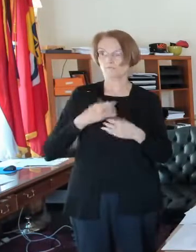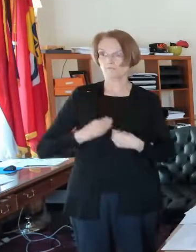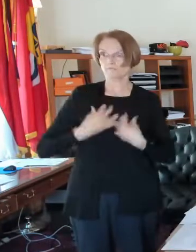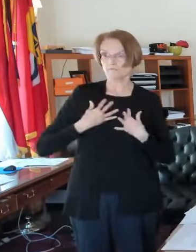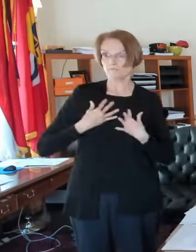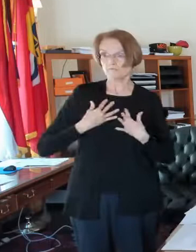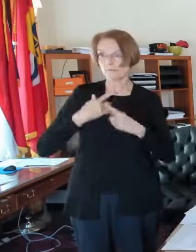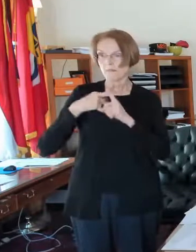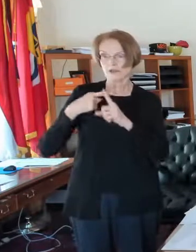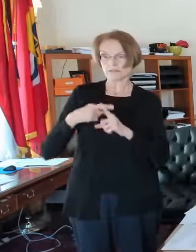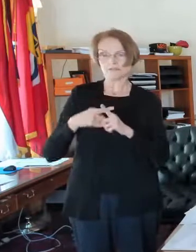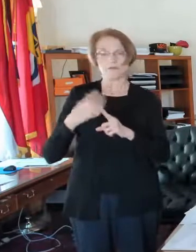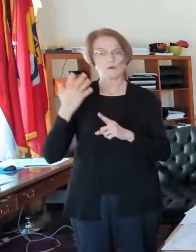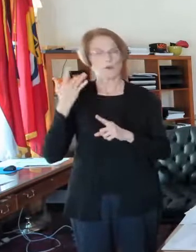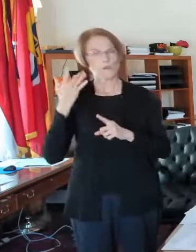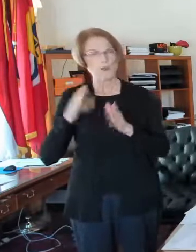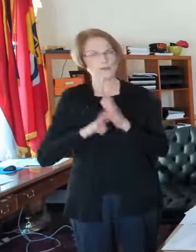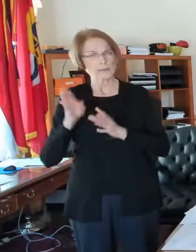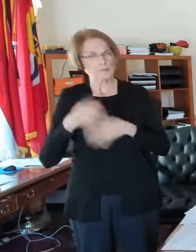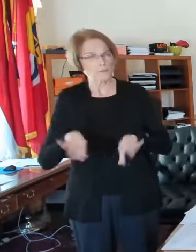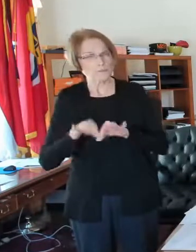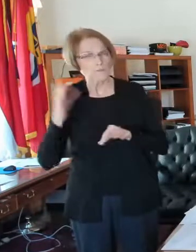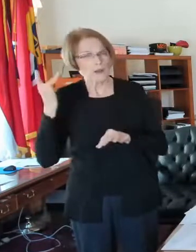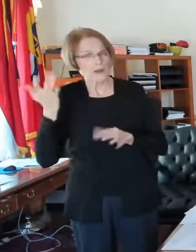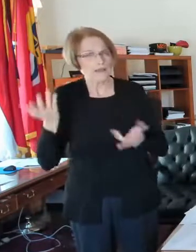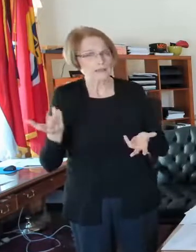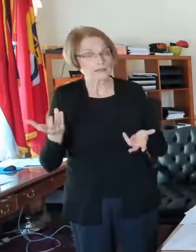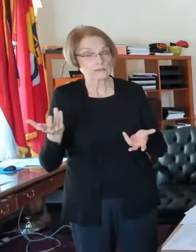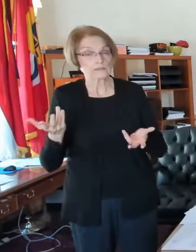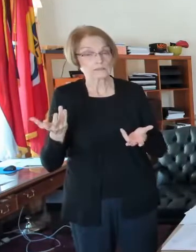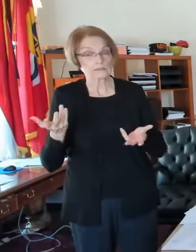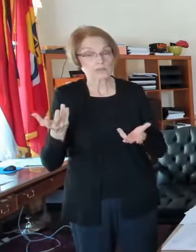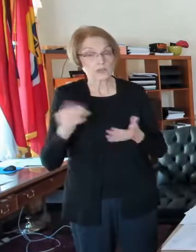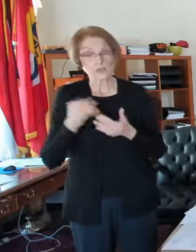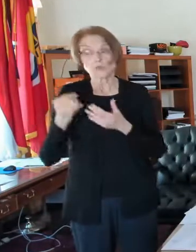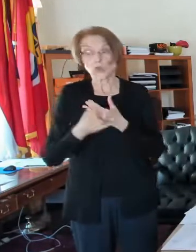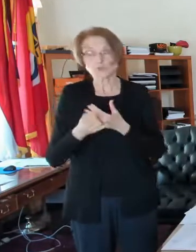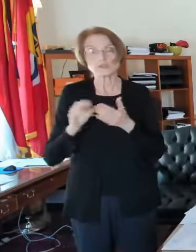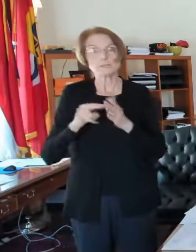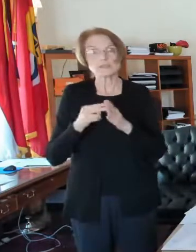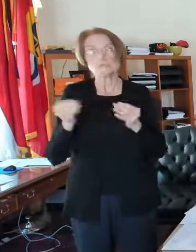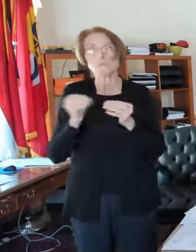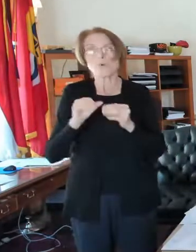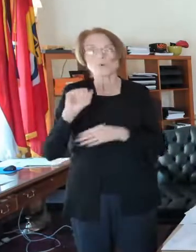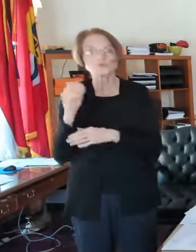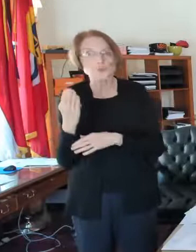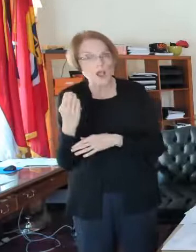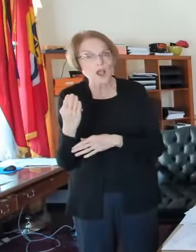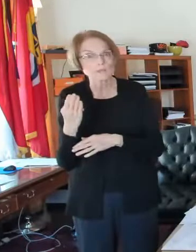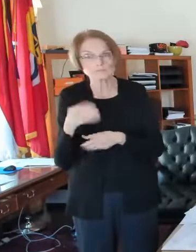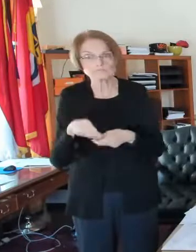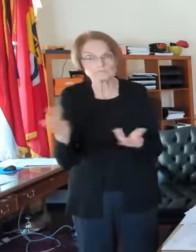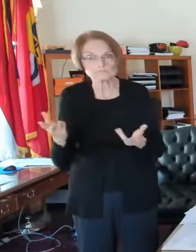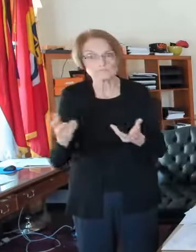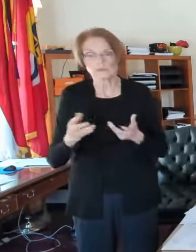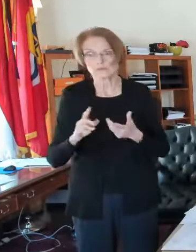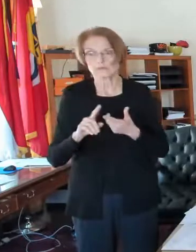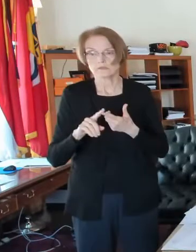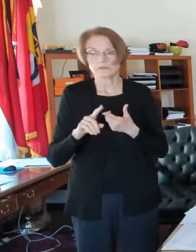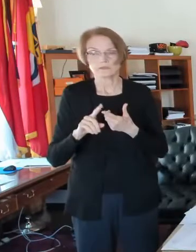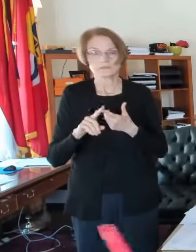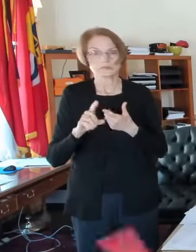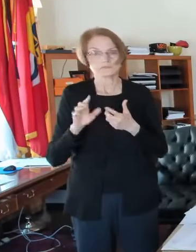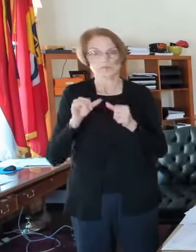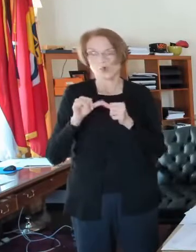do we care about development? Well, we care about it because the project is a lot of jobs for people. The project is